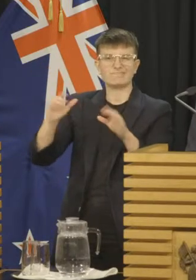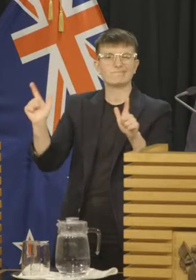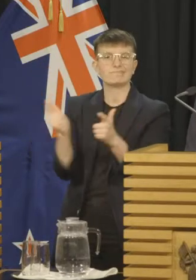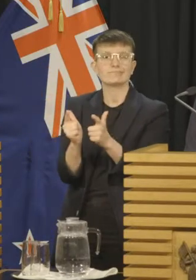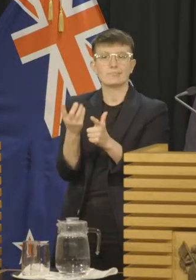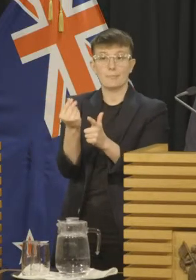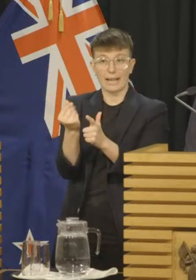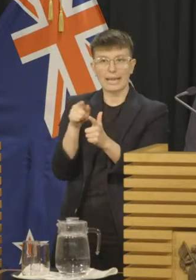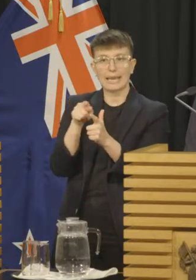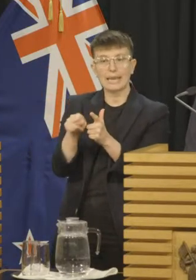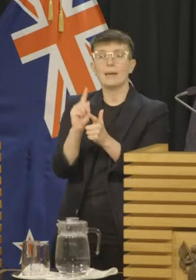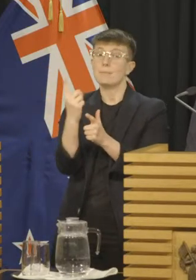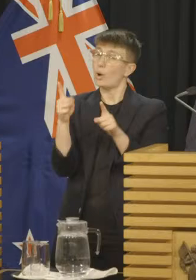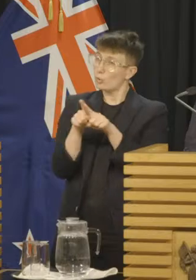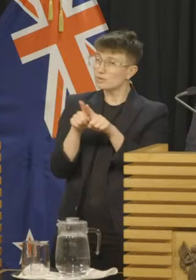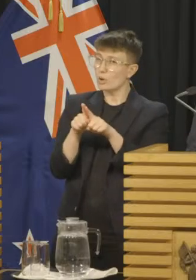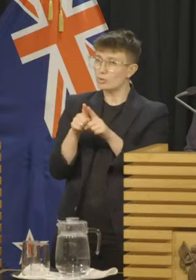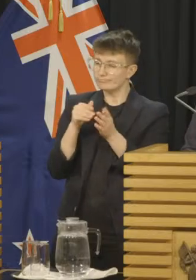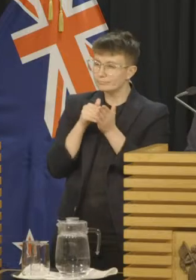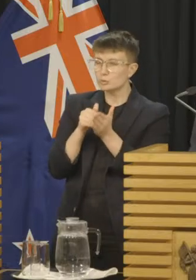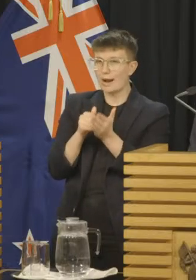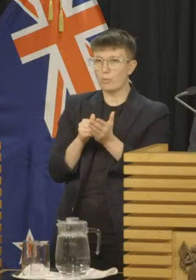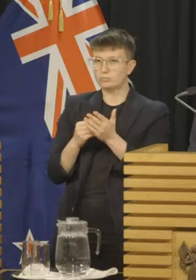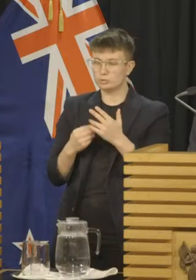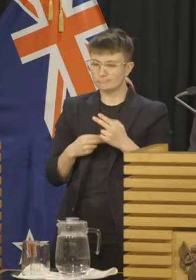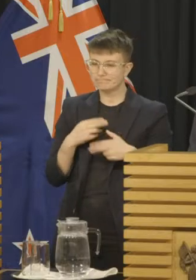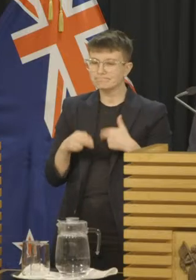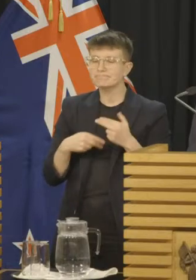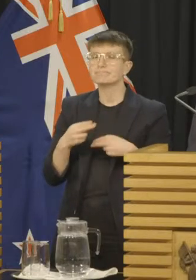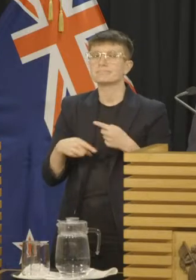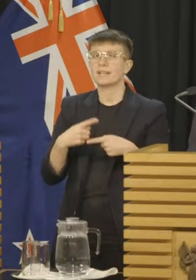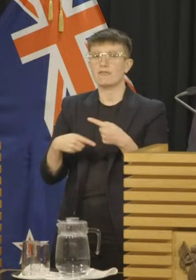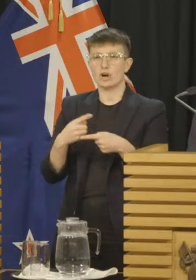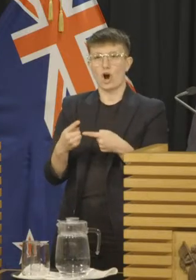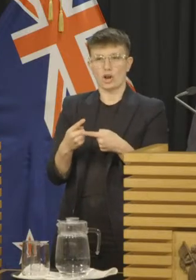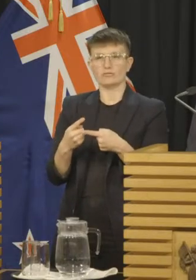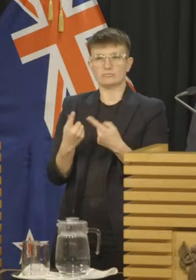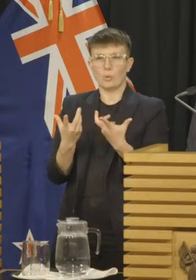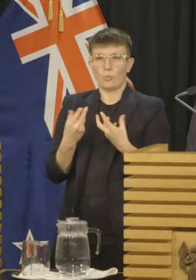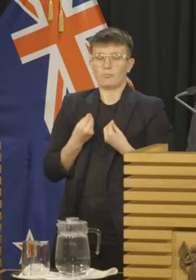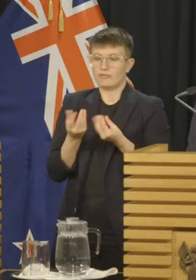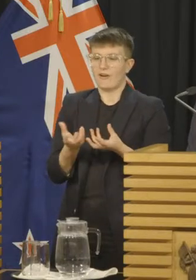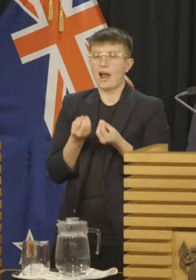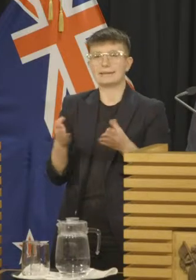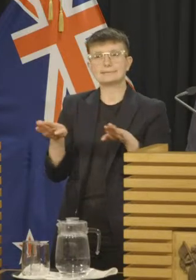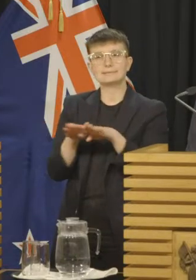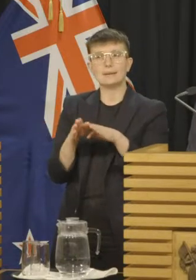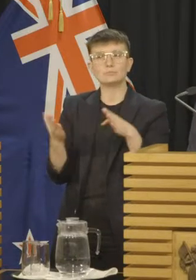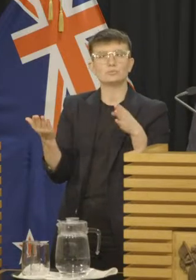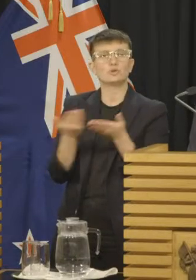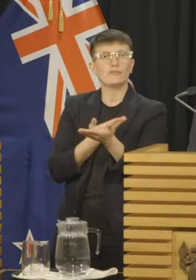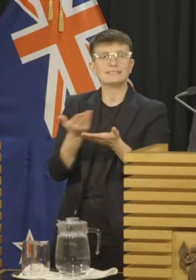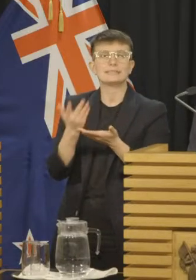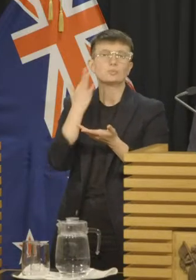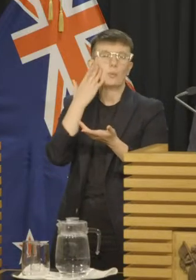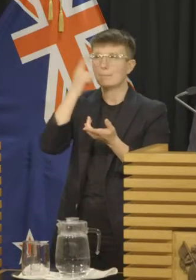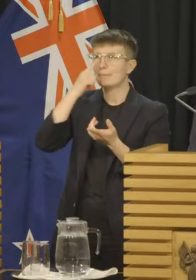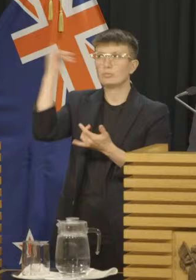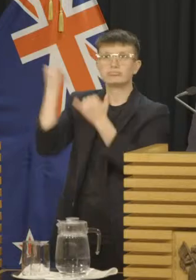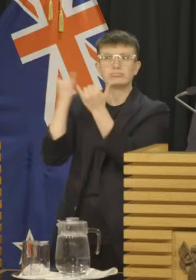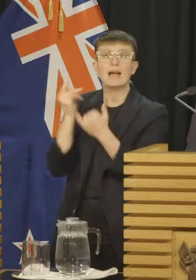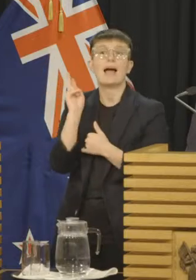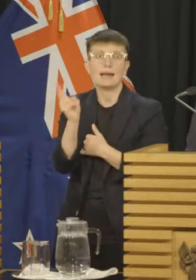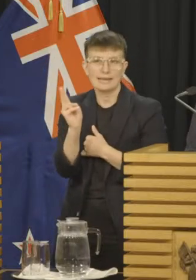level of PTE provision for when the sector is able to more fully reopen. $10 million is